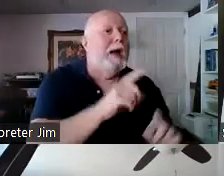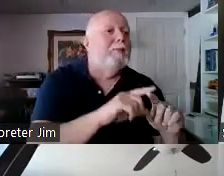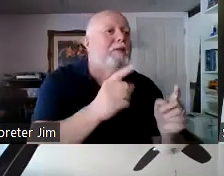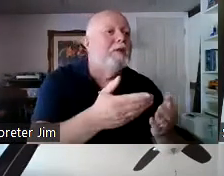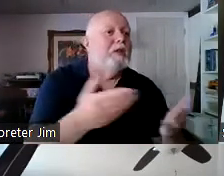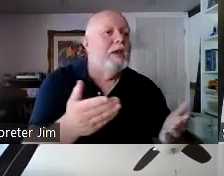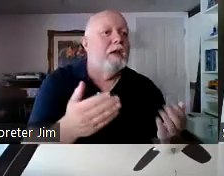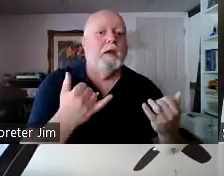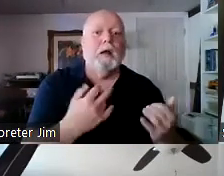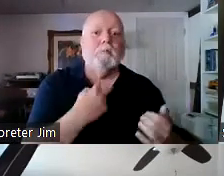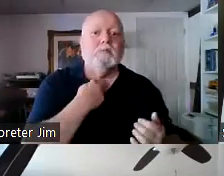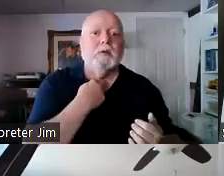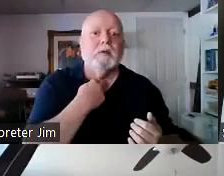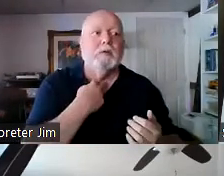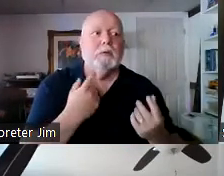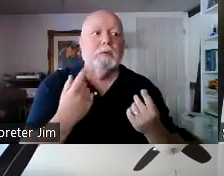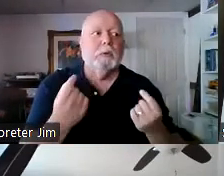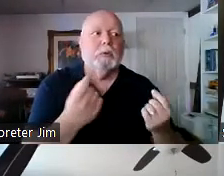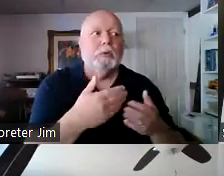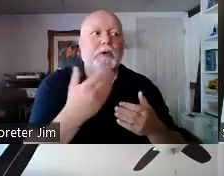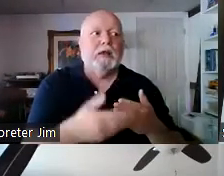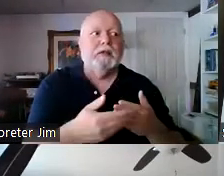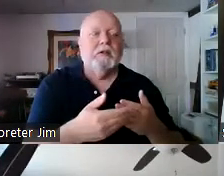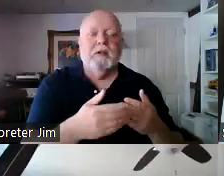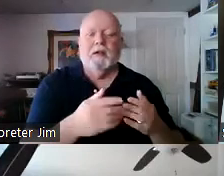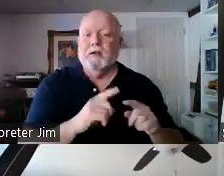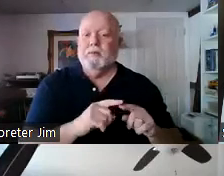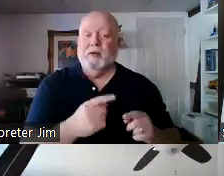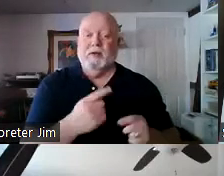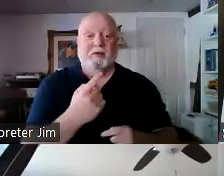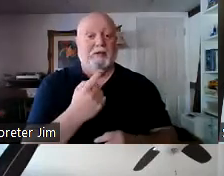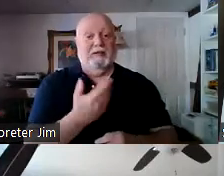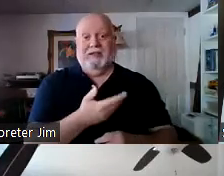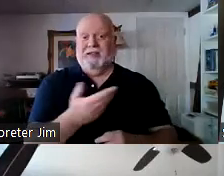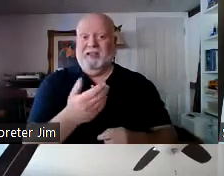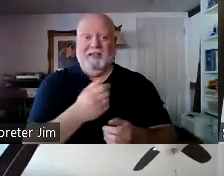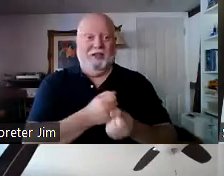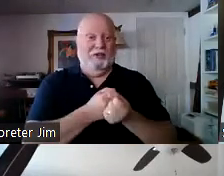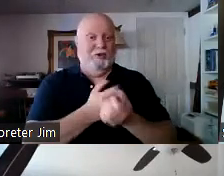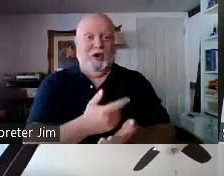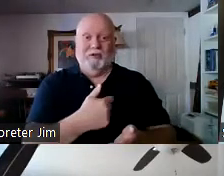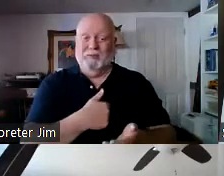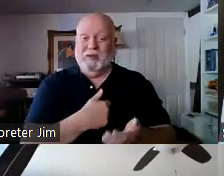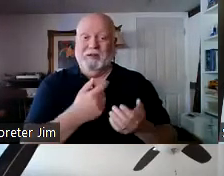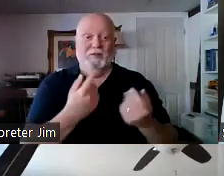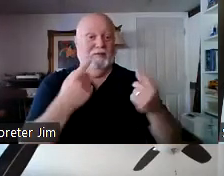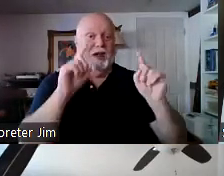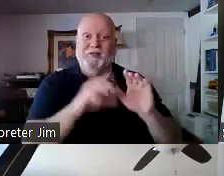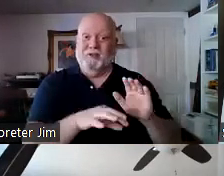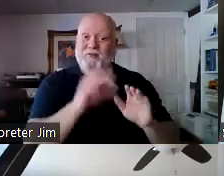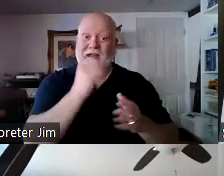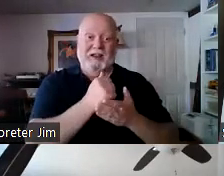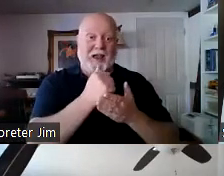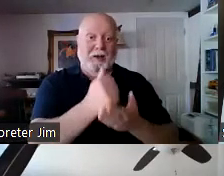I do next? But the turning point for me to seek help with that was